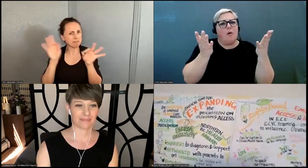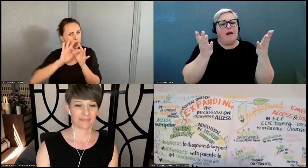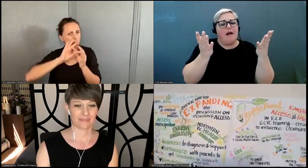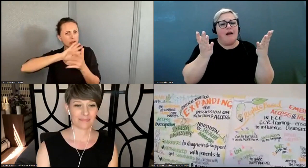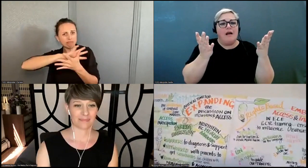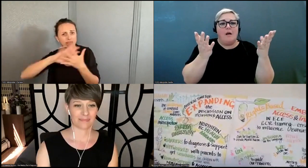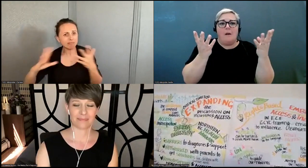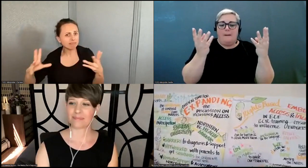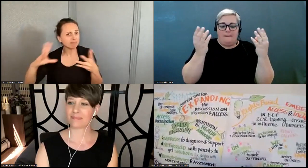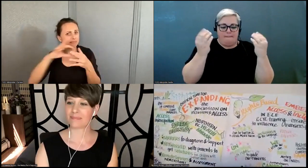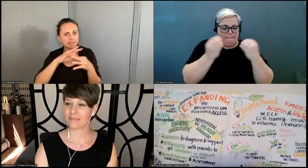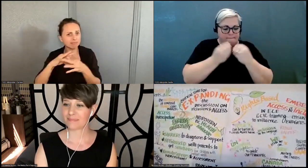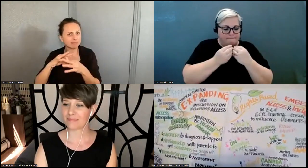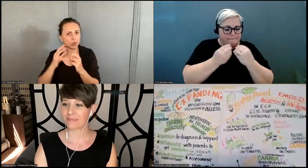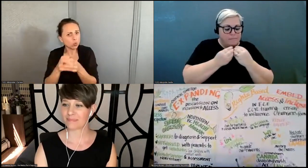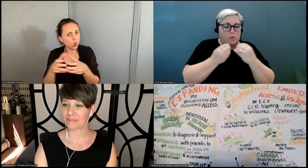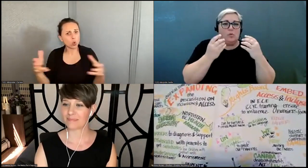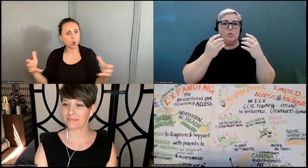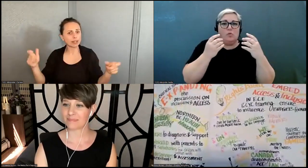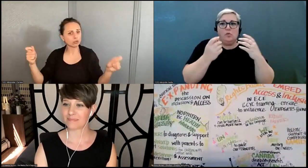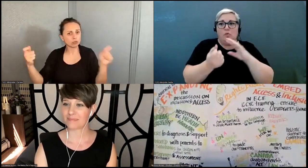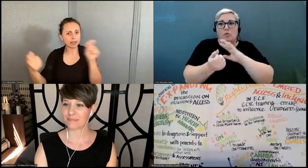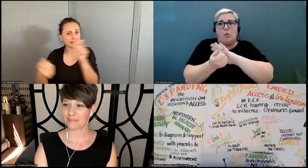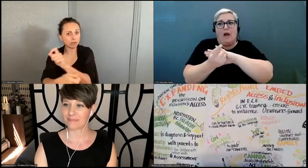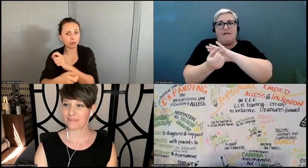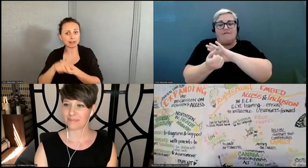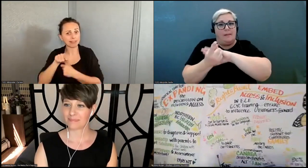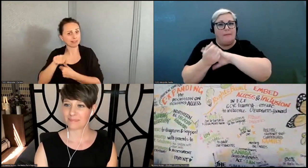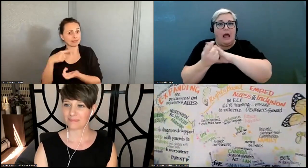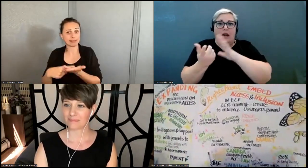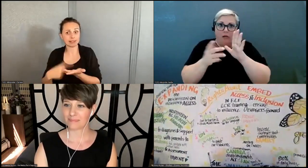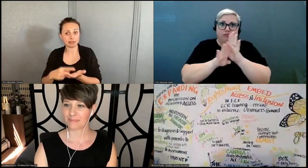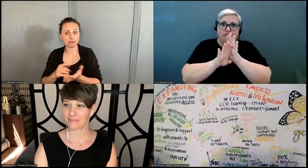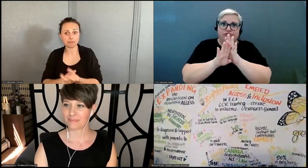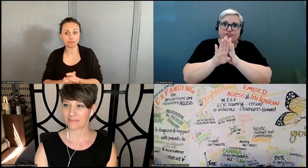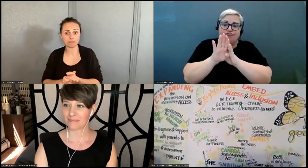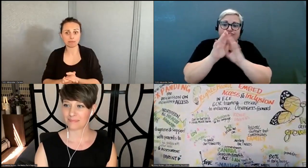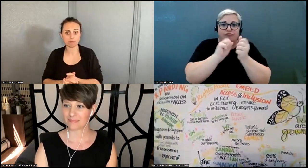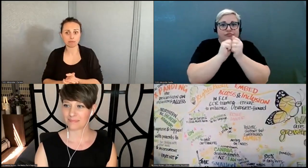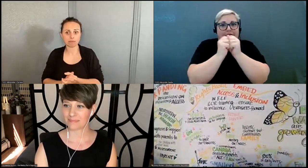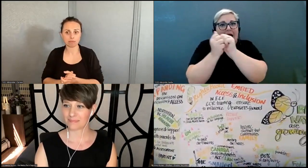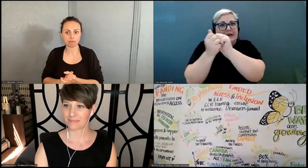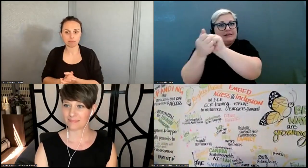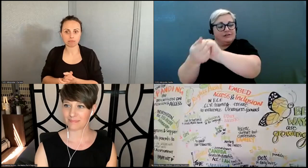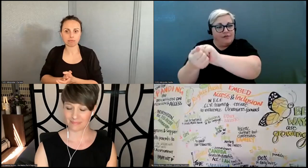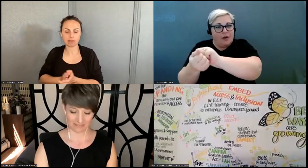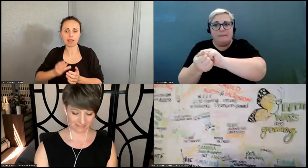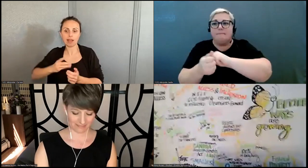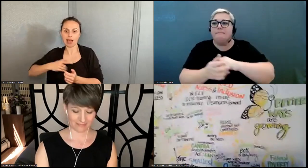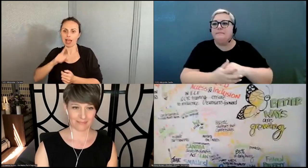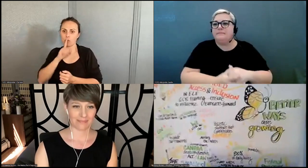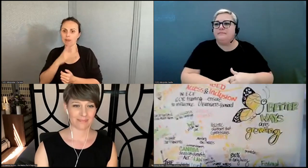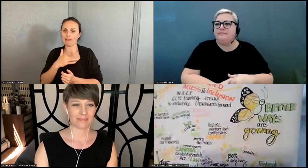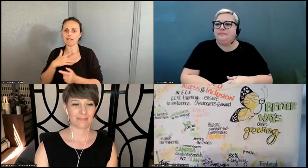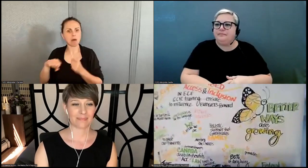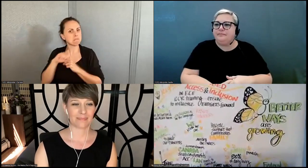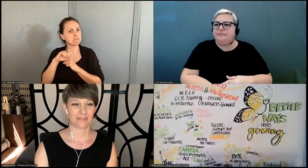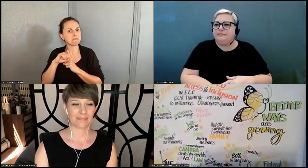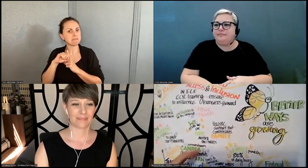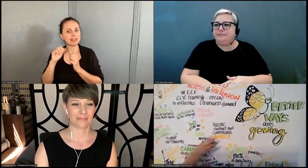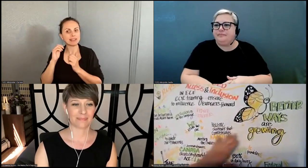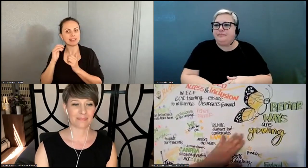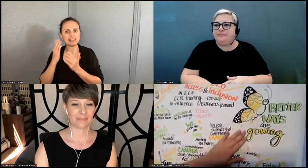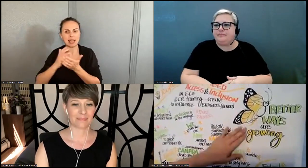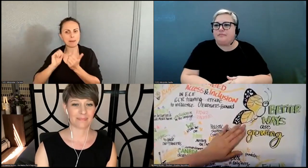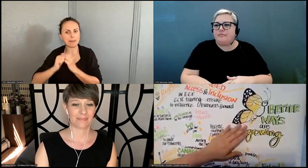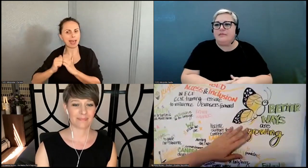together and growing and transforming just even in this conversation. And so I was really struck by somehow